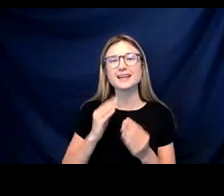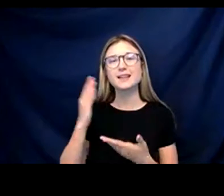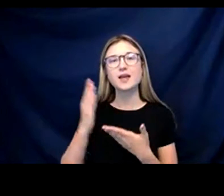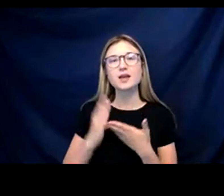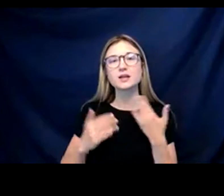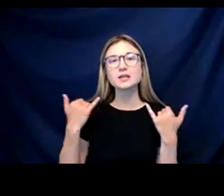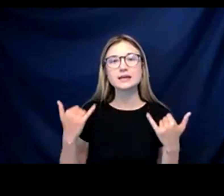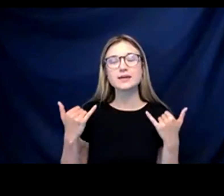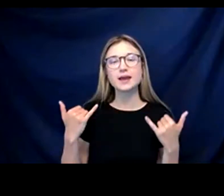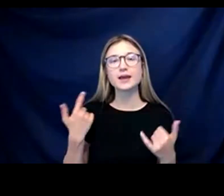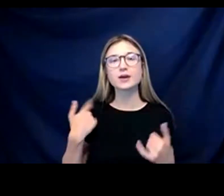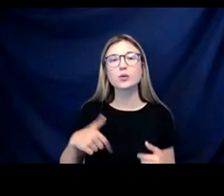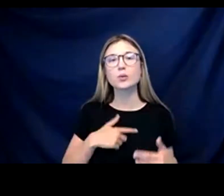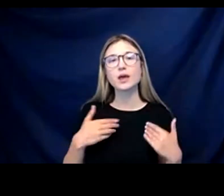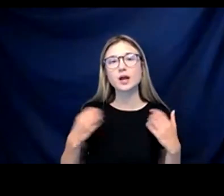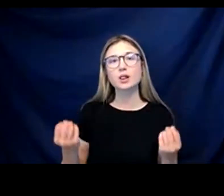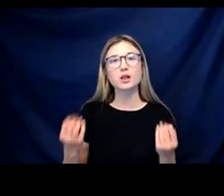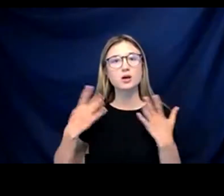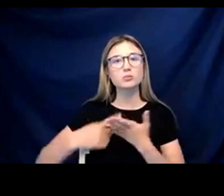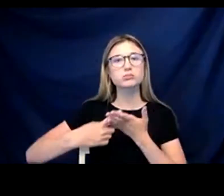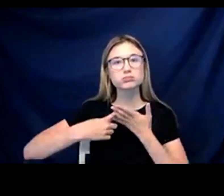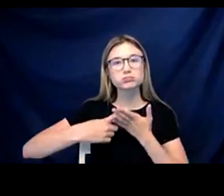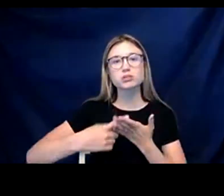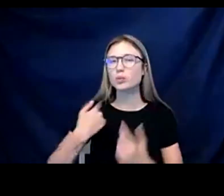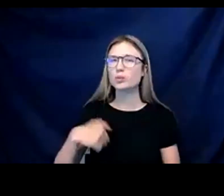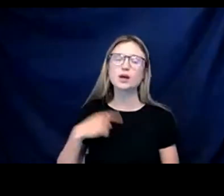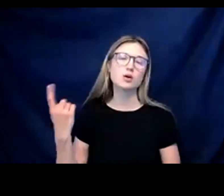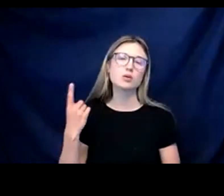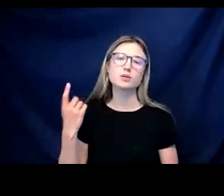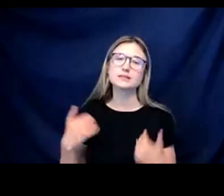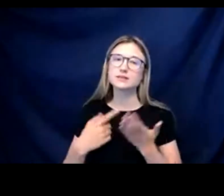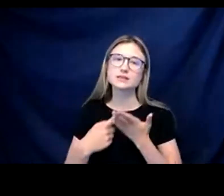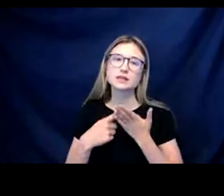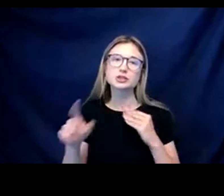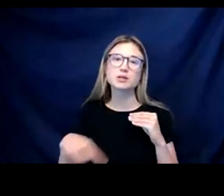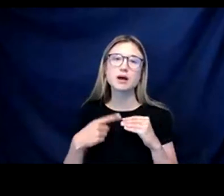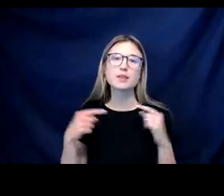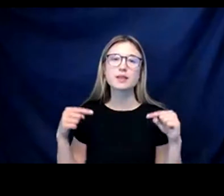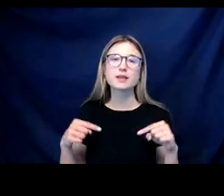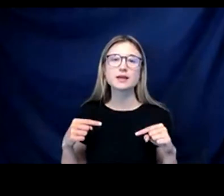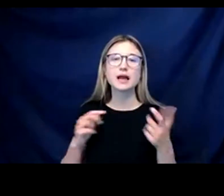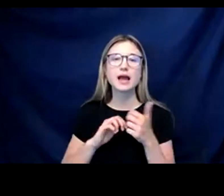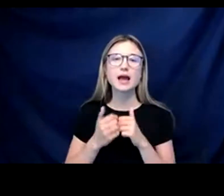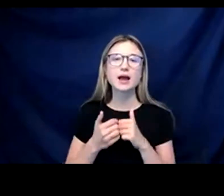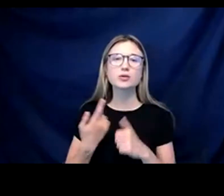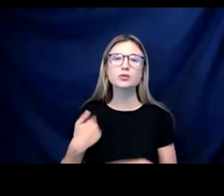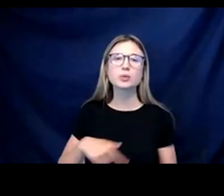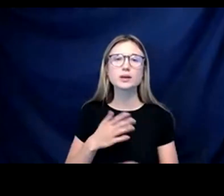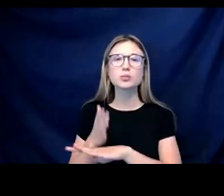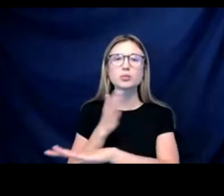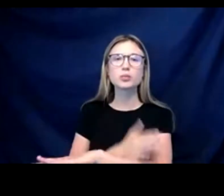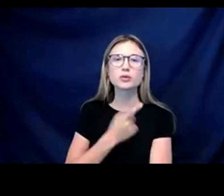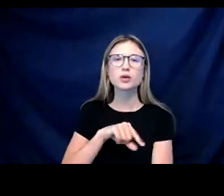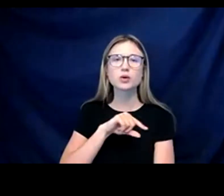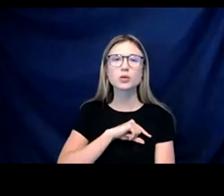we, had a lot of discussion, which we always have discussion on this, but just how do we improve the quality of services